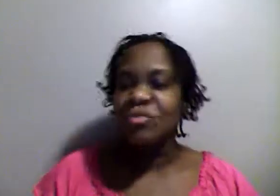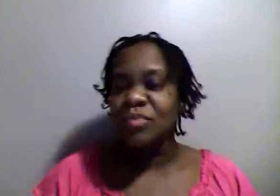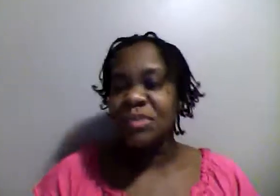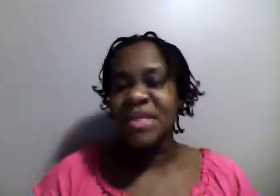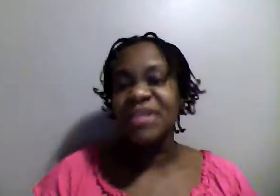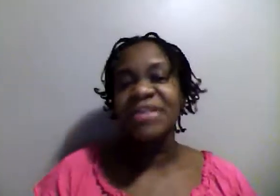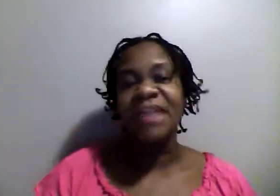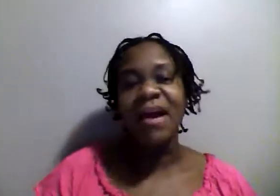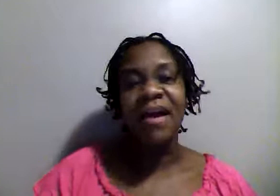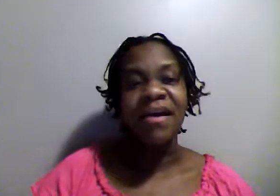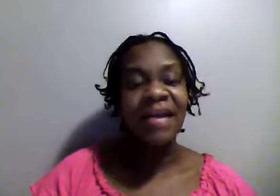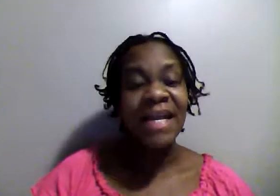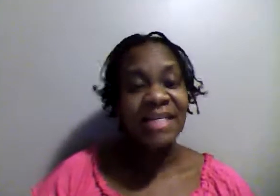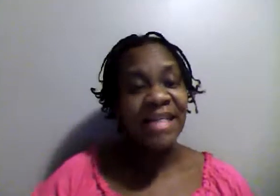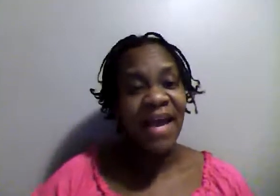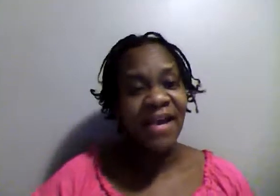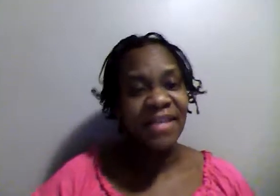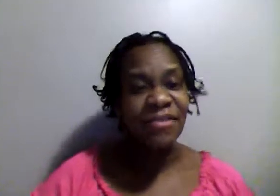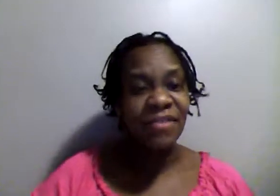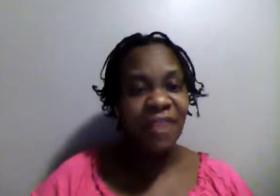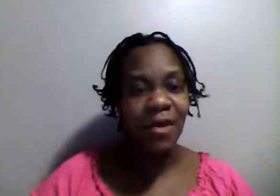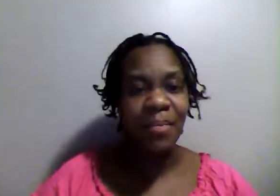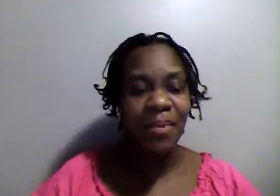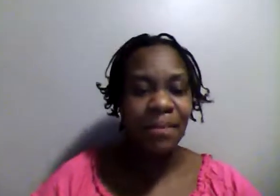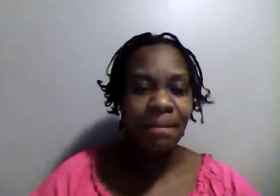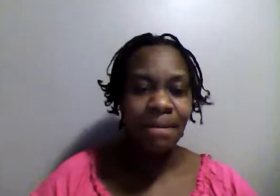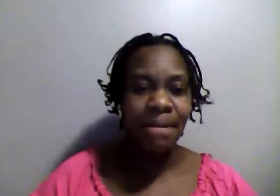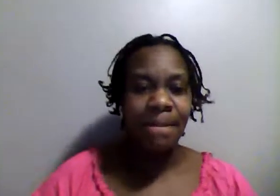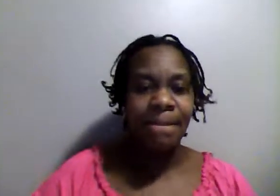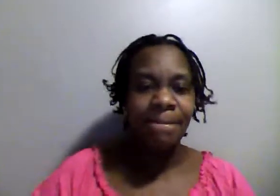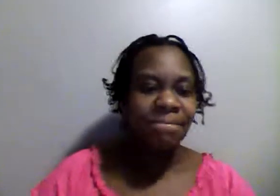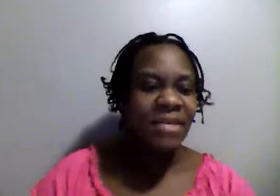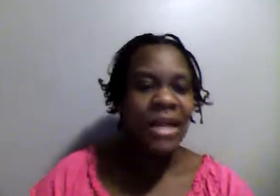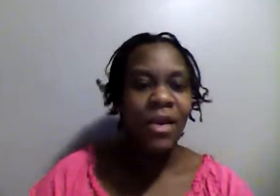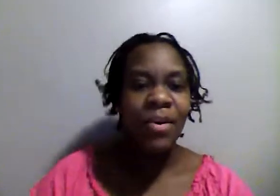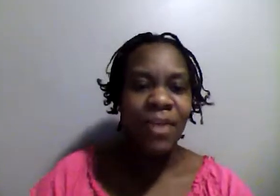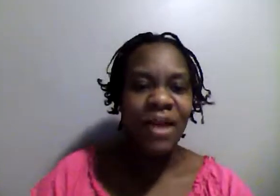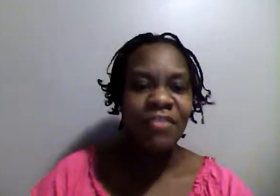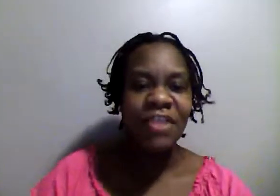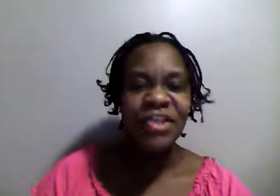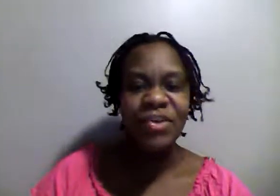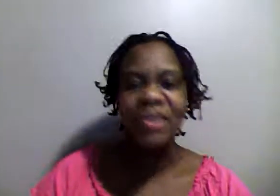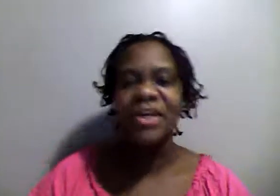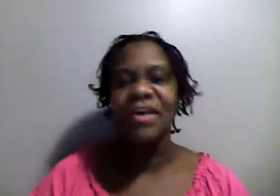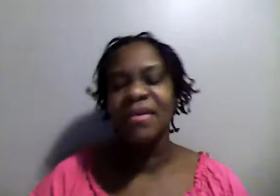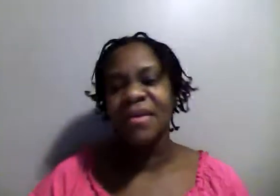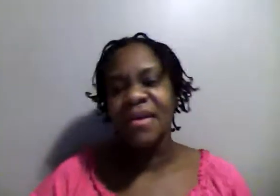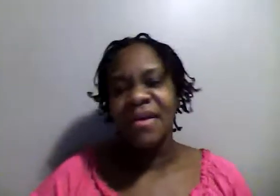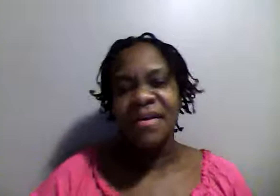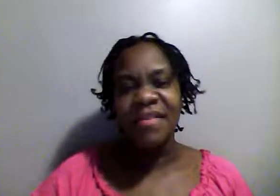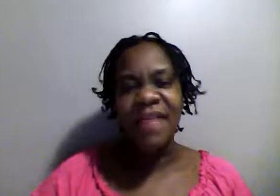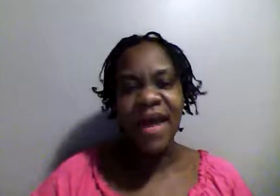Heirloom tomatoes are less likely to develop yellow and green shoulder than